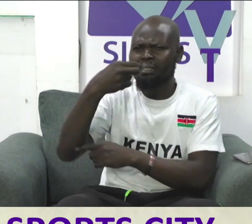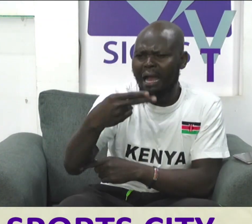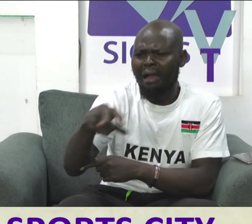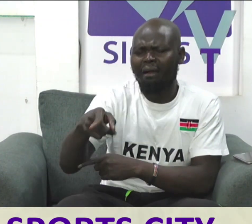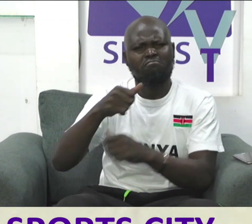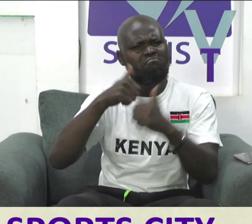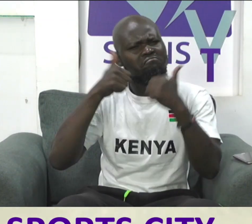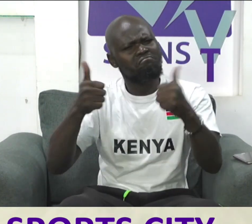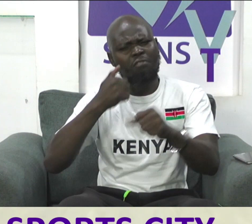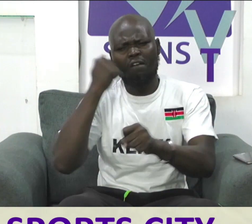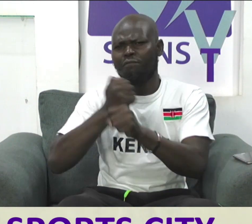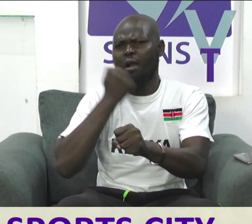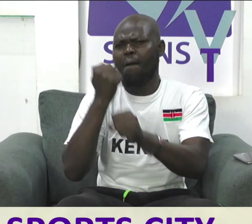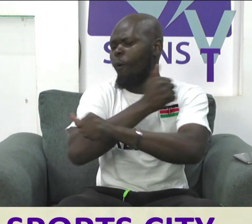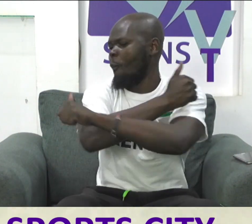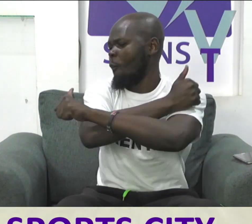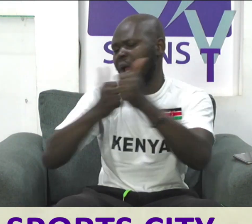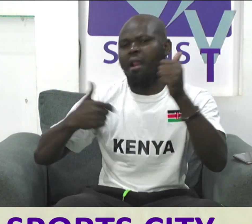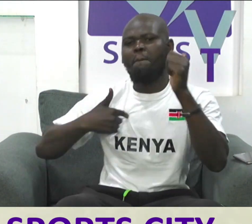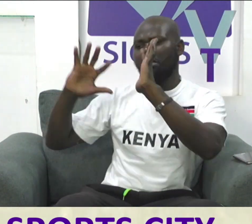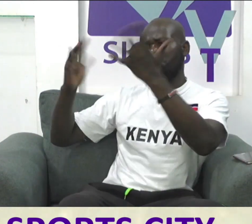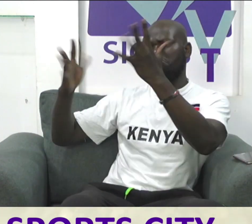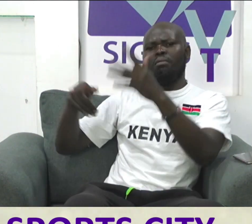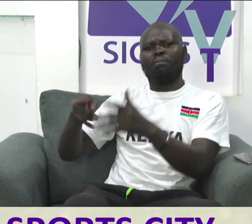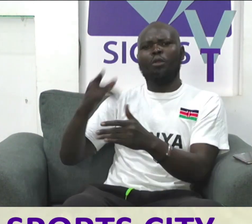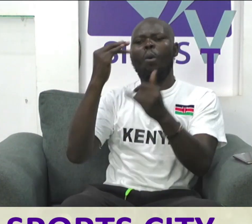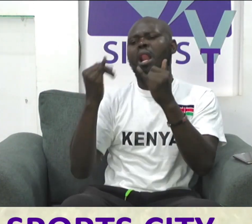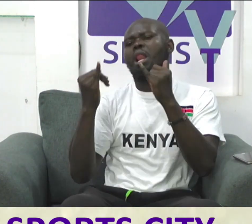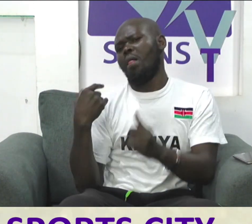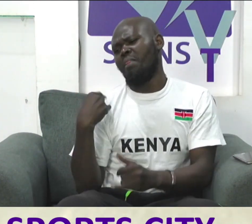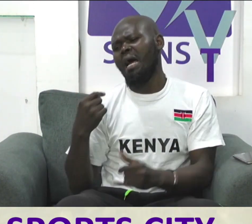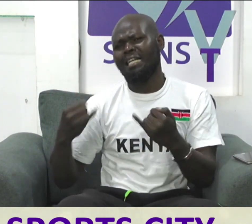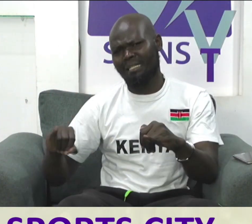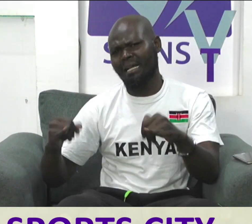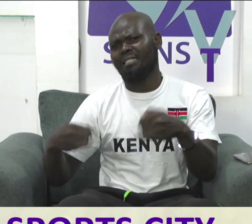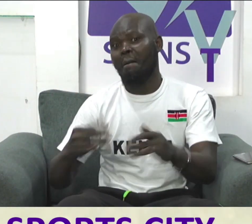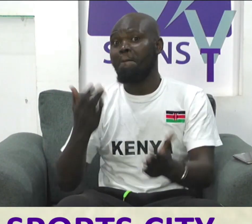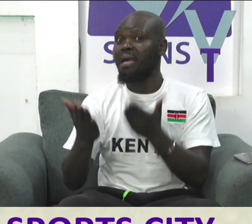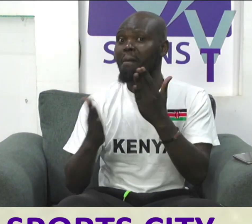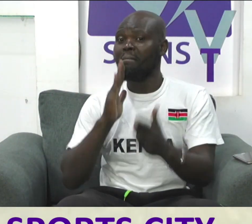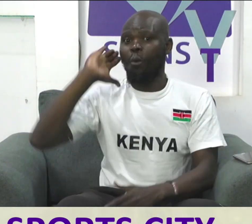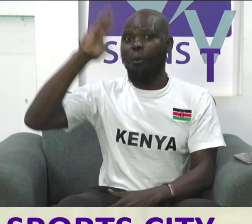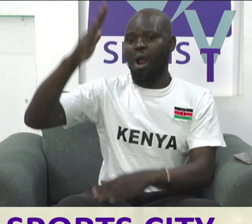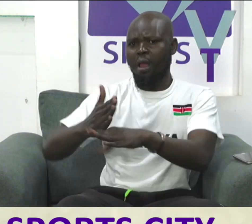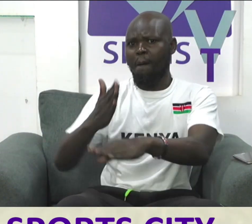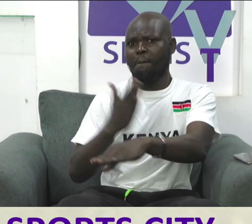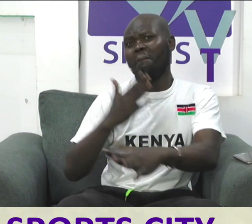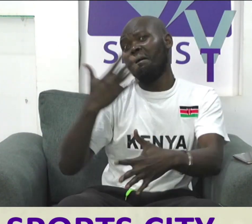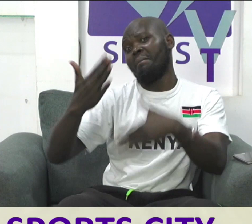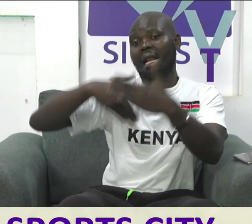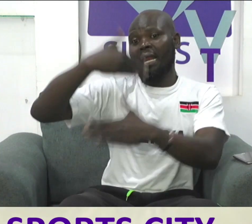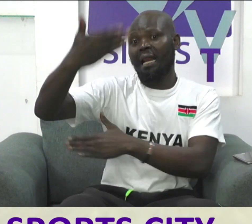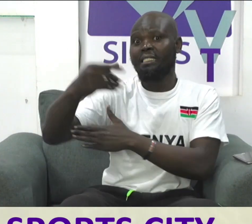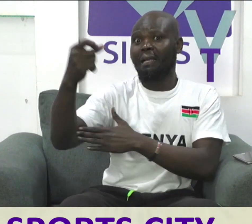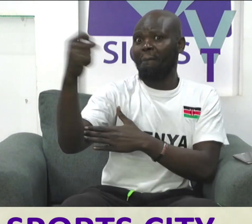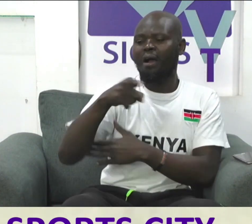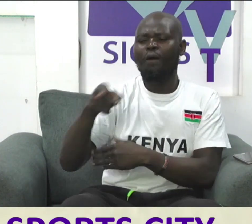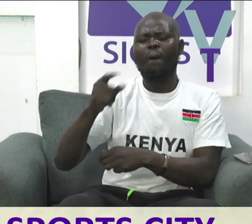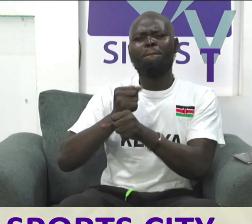scoring. Because for Shabana, they really started very well and they really worked so hard, and they're still doing the same, and they are